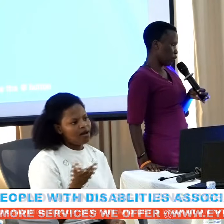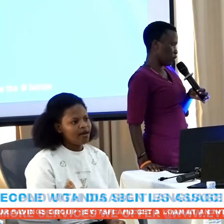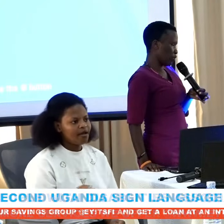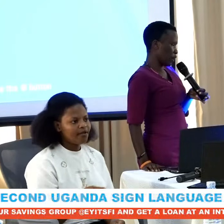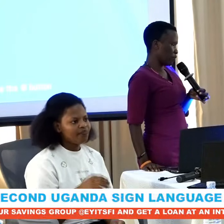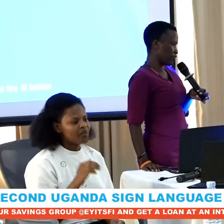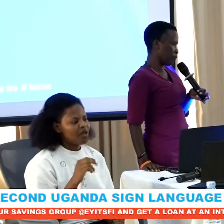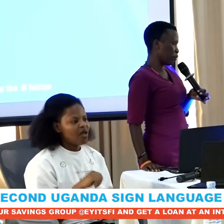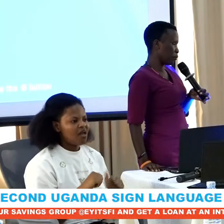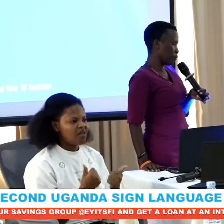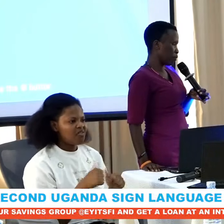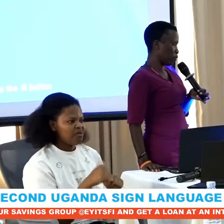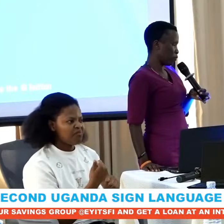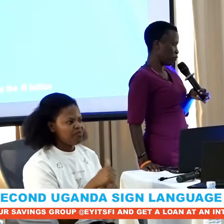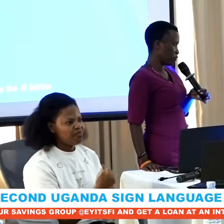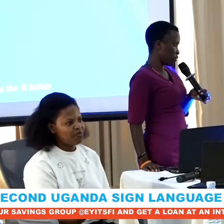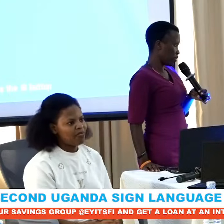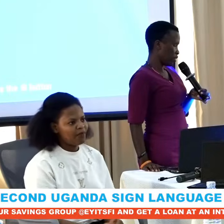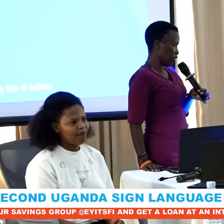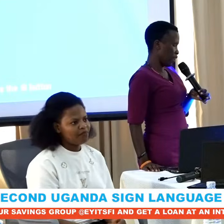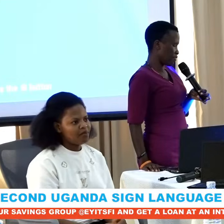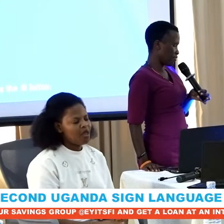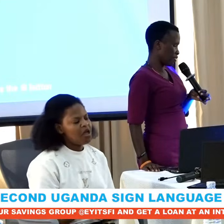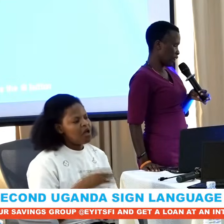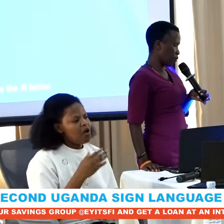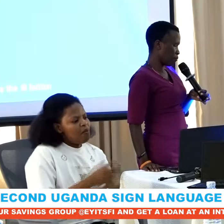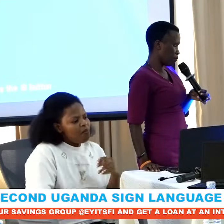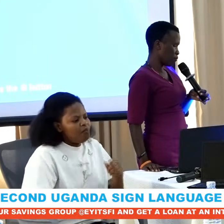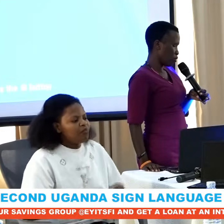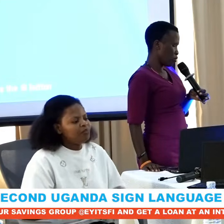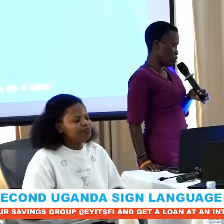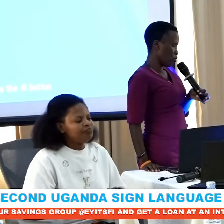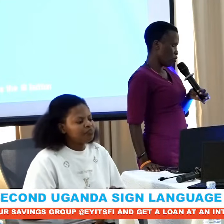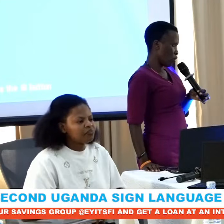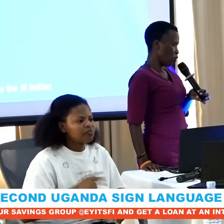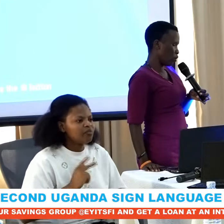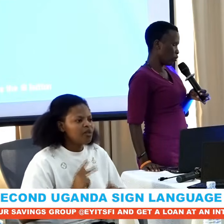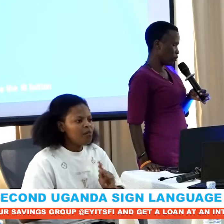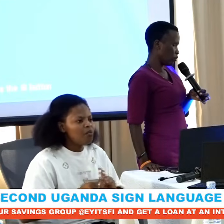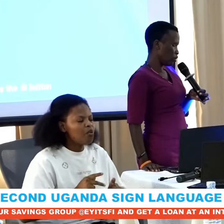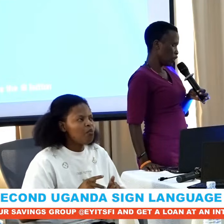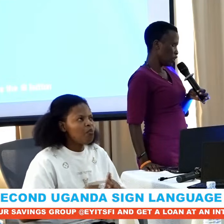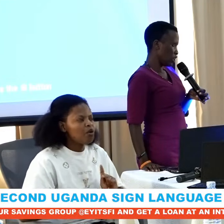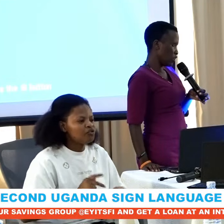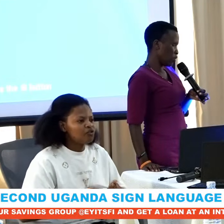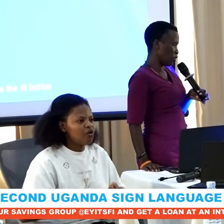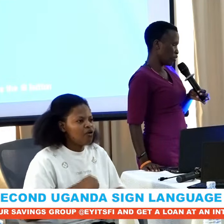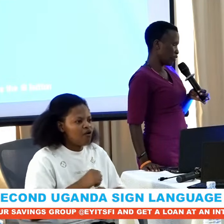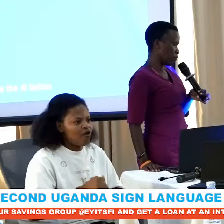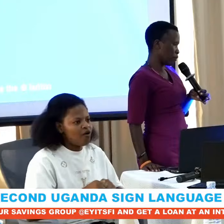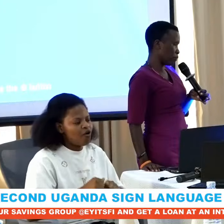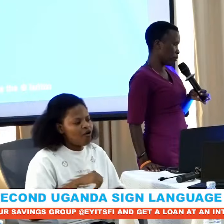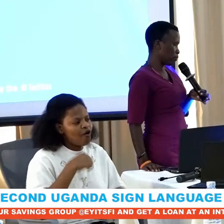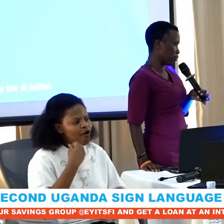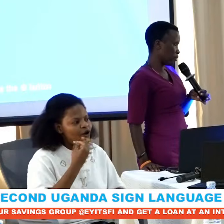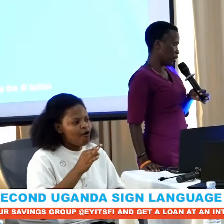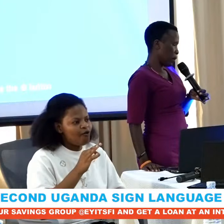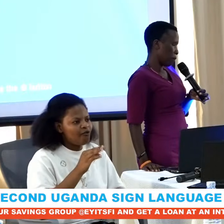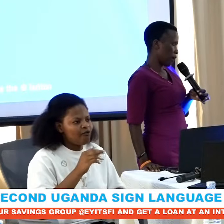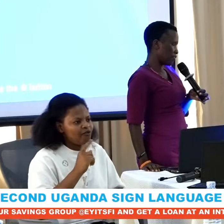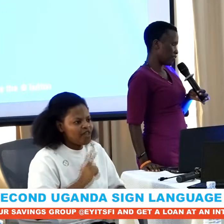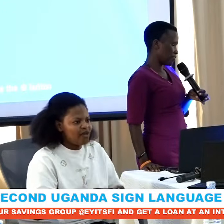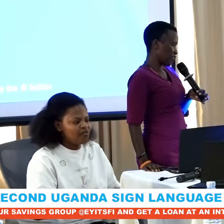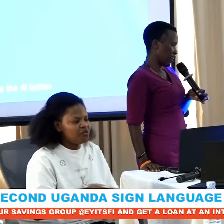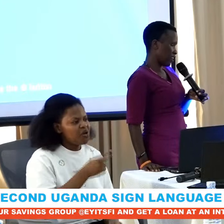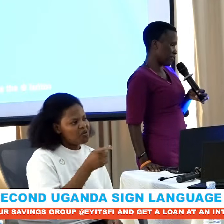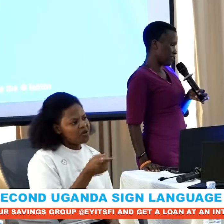we called them disabled people. That's the term we all know, disabled people.